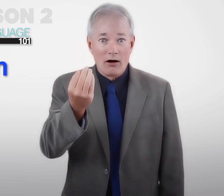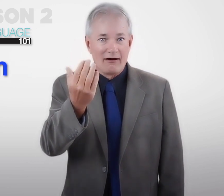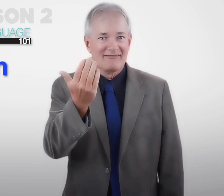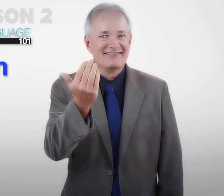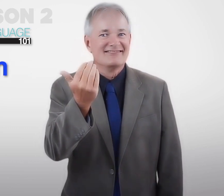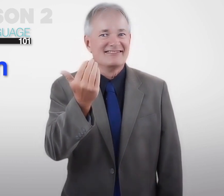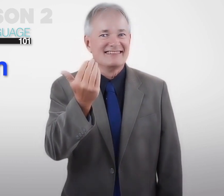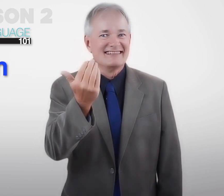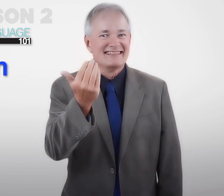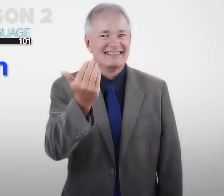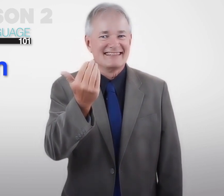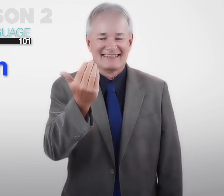15.